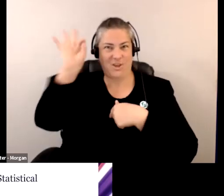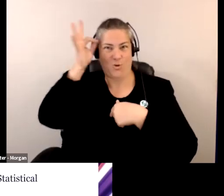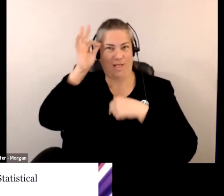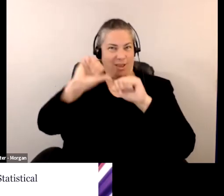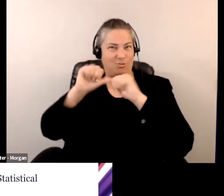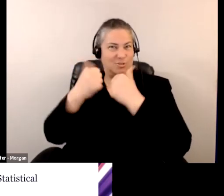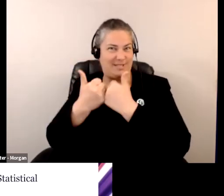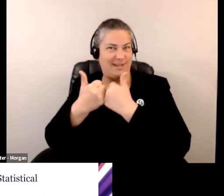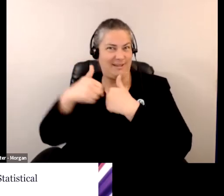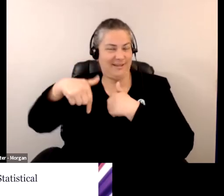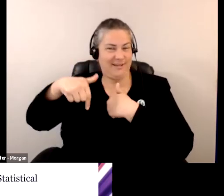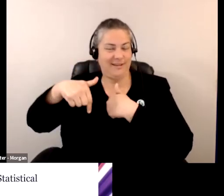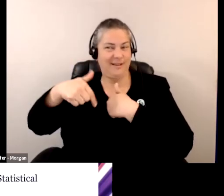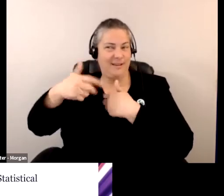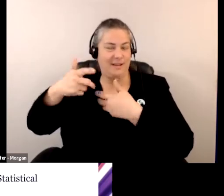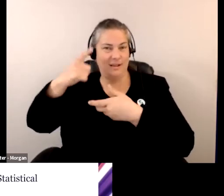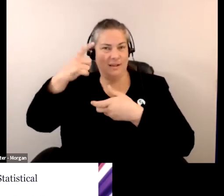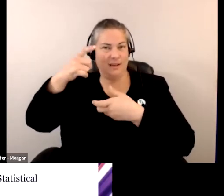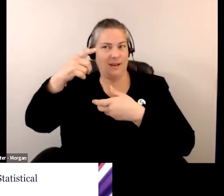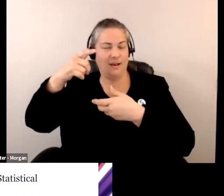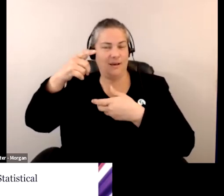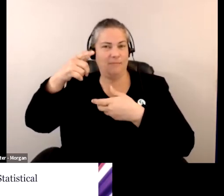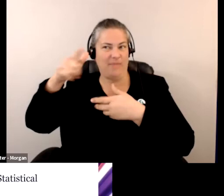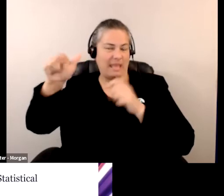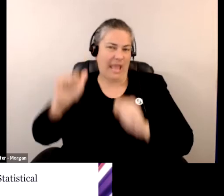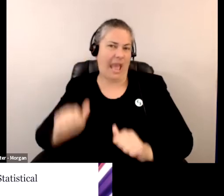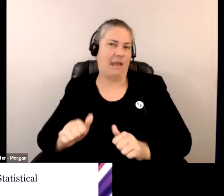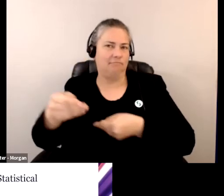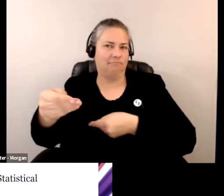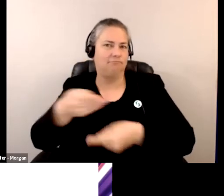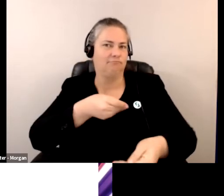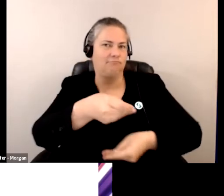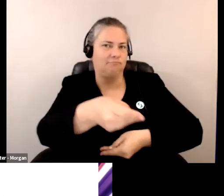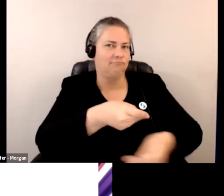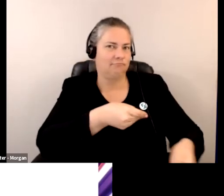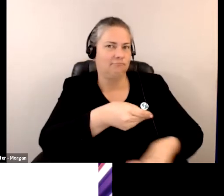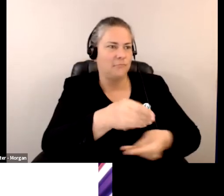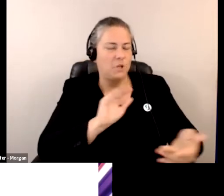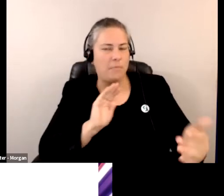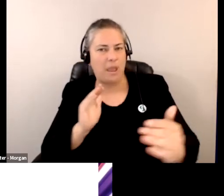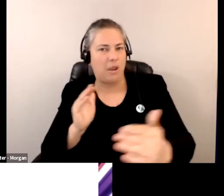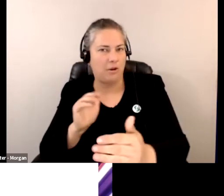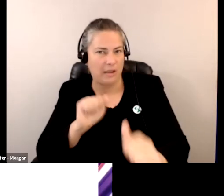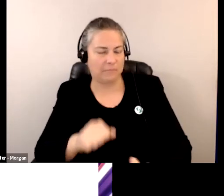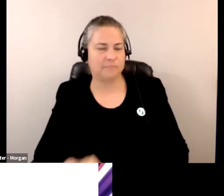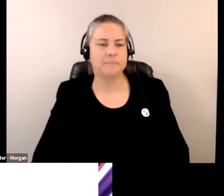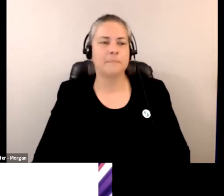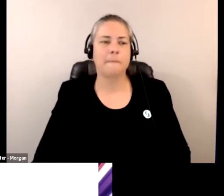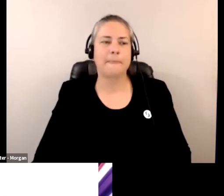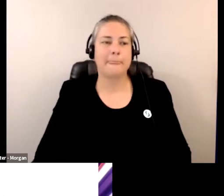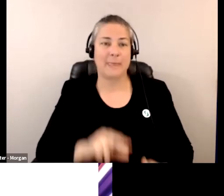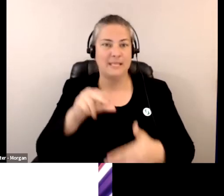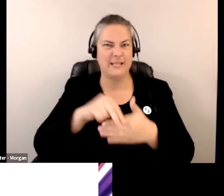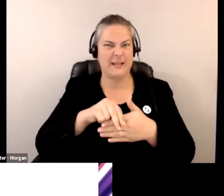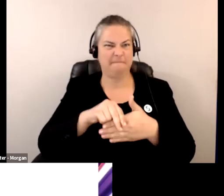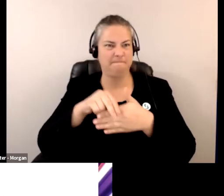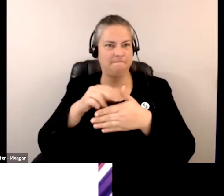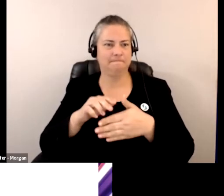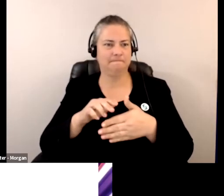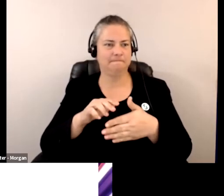is well positioned to do that. And the next slide is